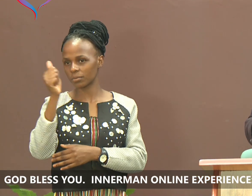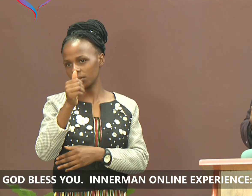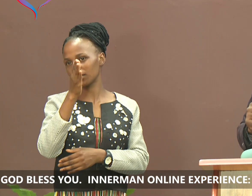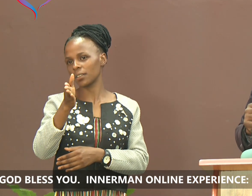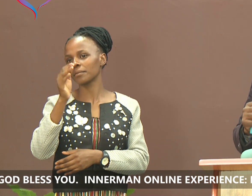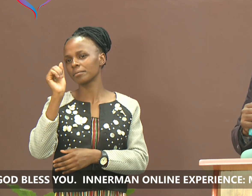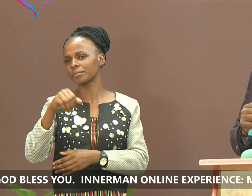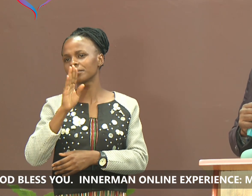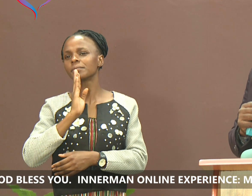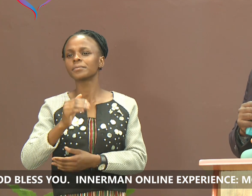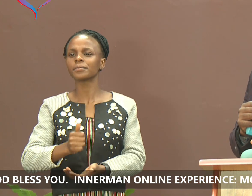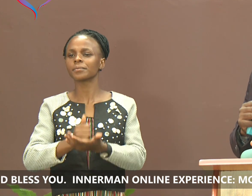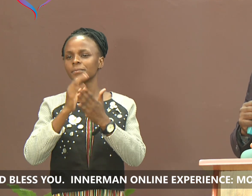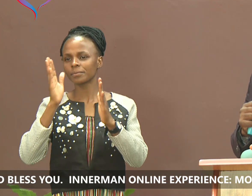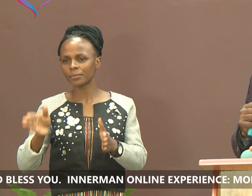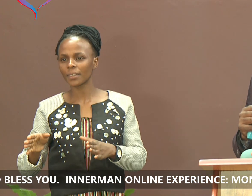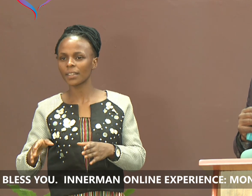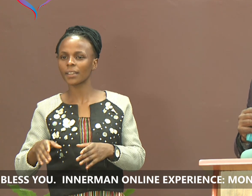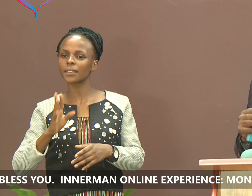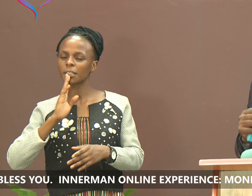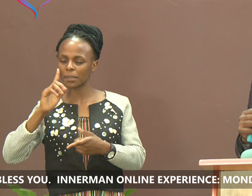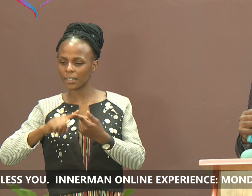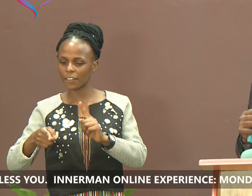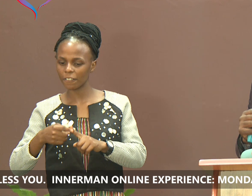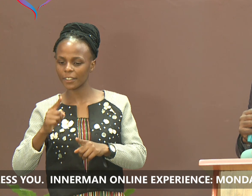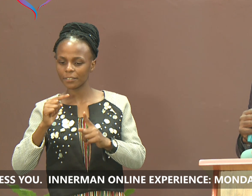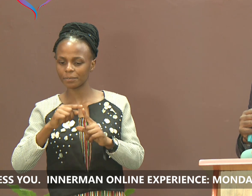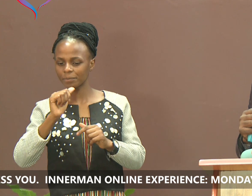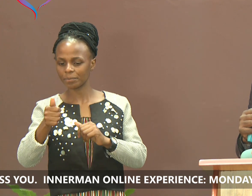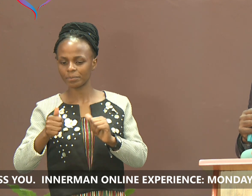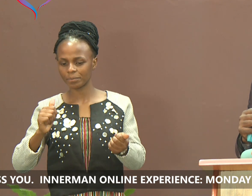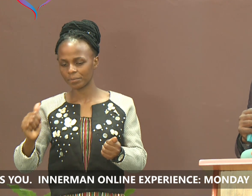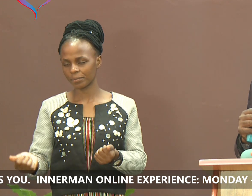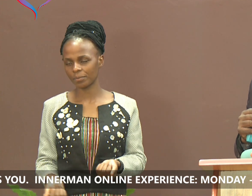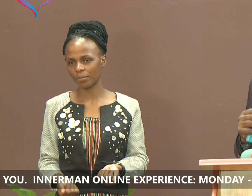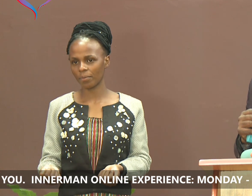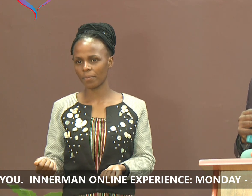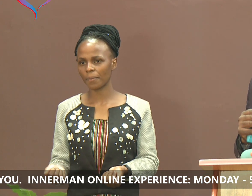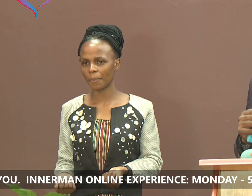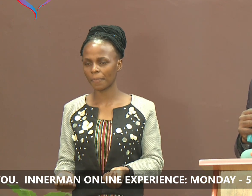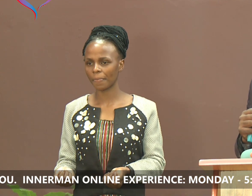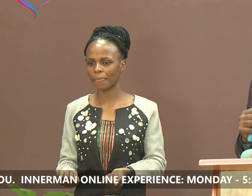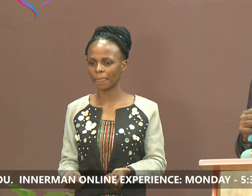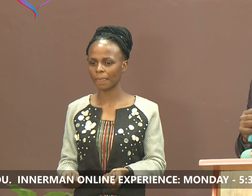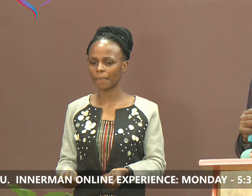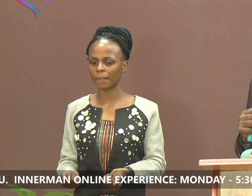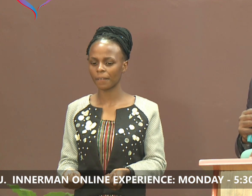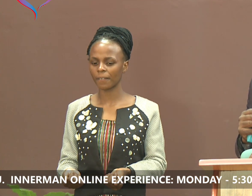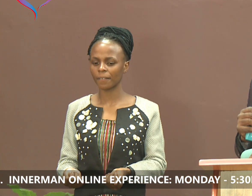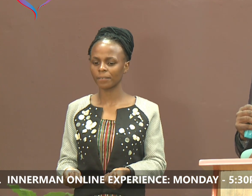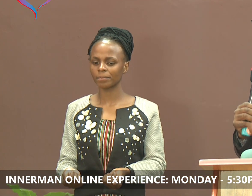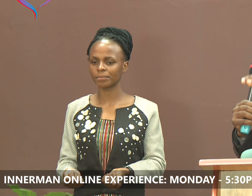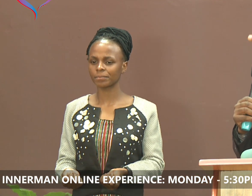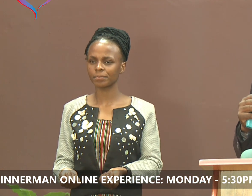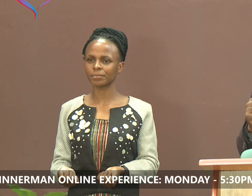partnership. Ekyo namba emu. One of the major objectives of a marriage relationship is to have companionship and partnership working